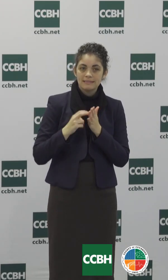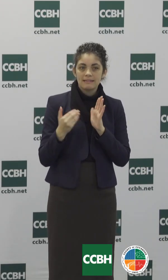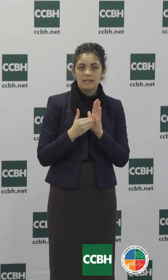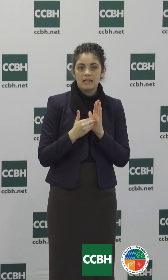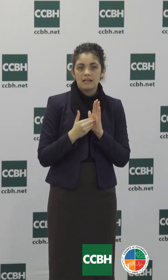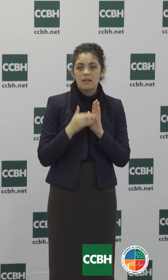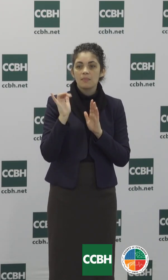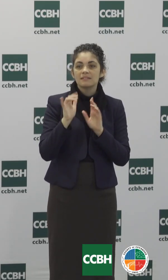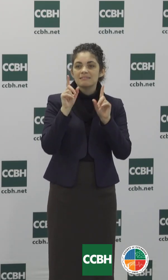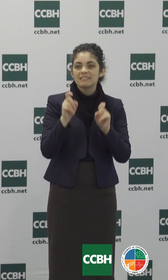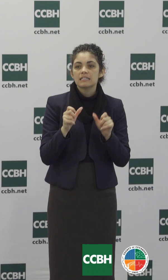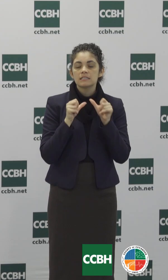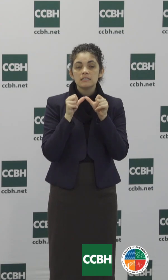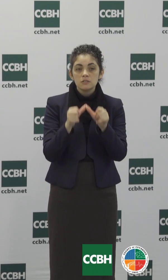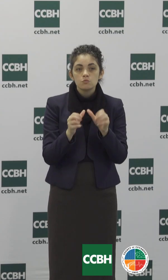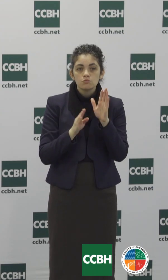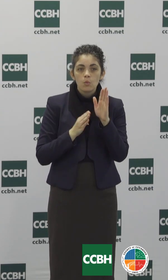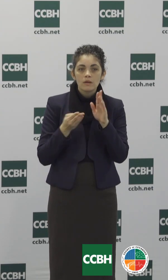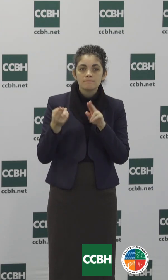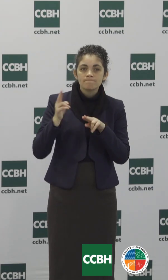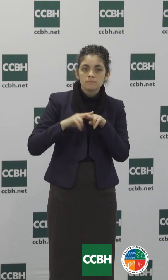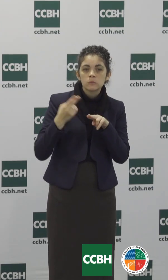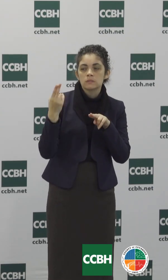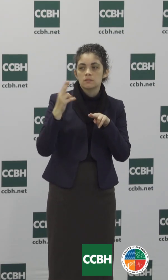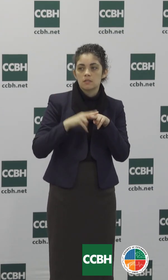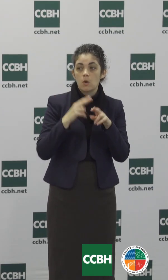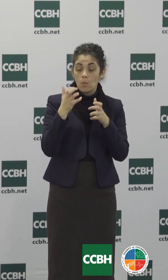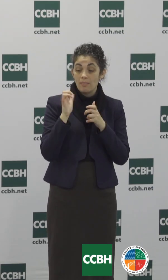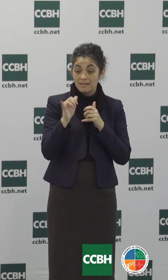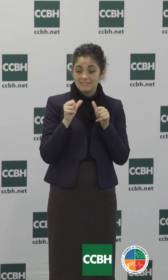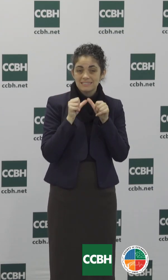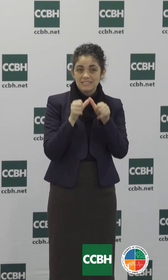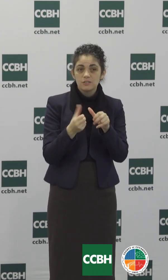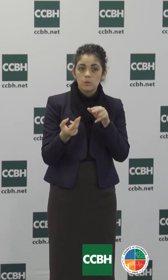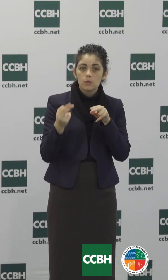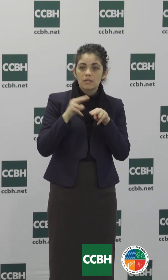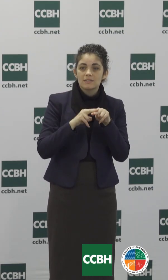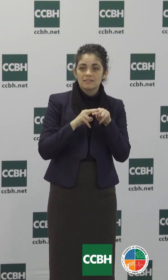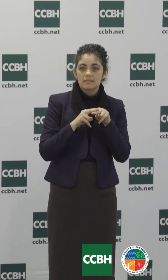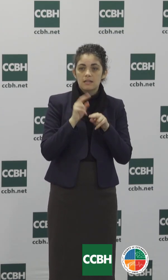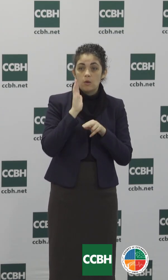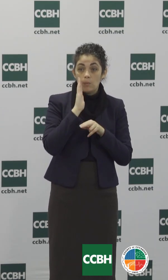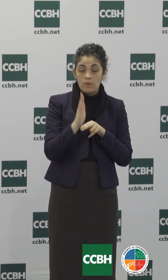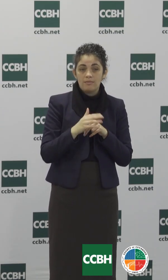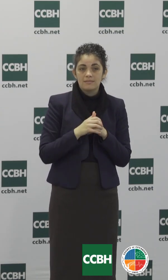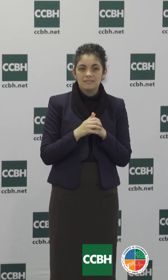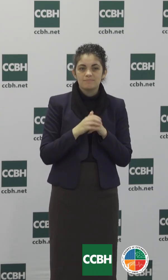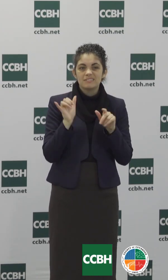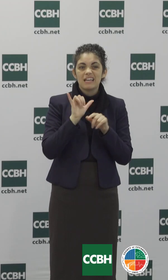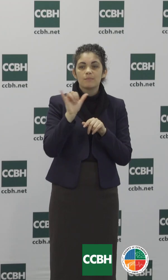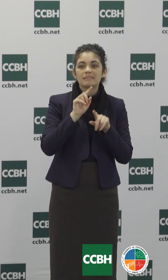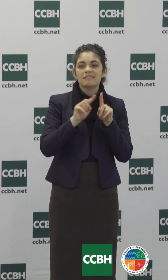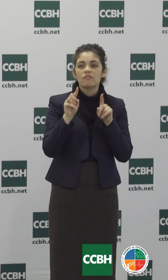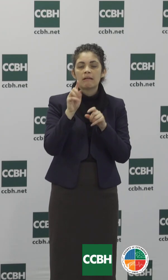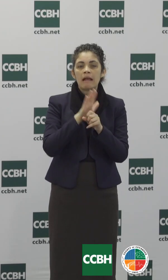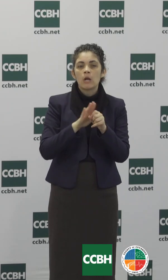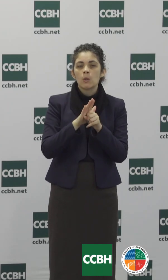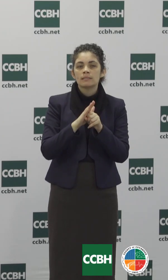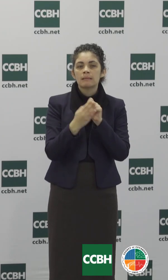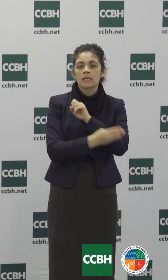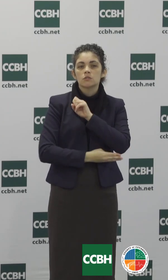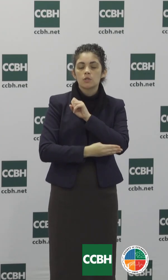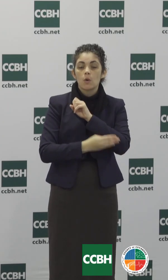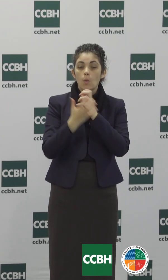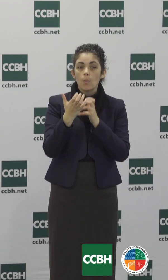is expanded. And we expect that to continue to ramp up as it has been around the country going forward,